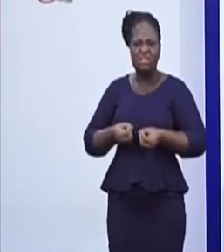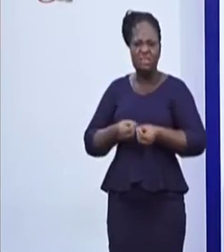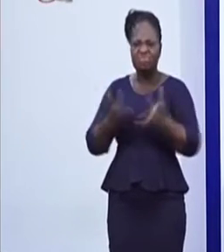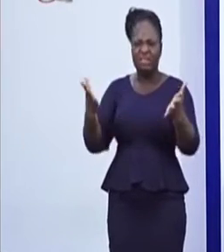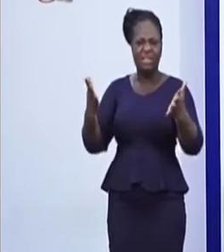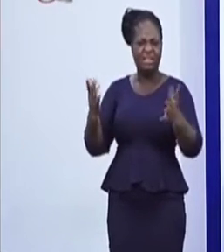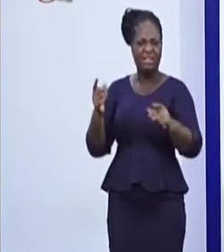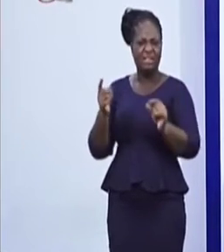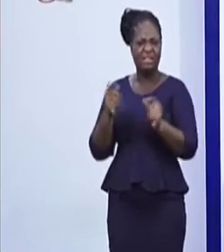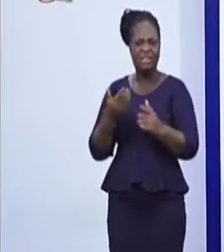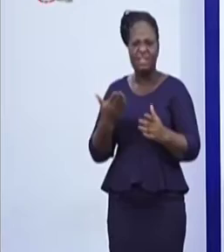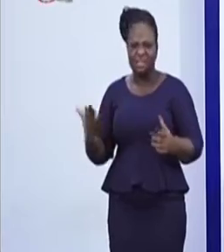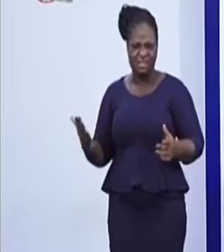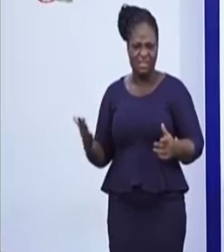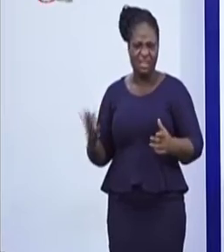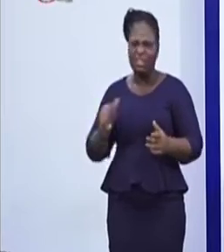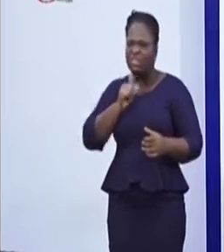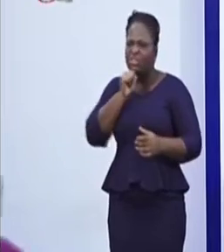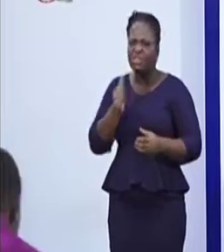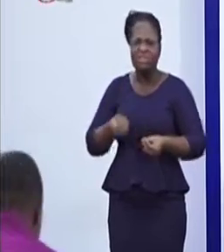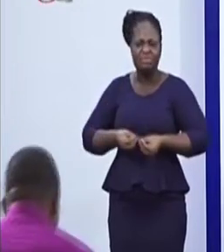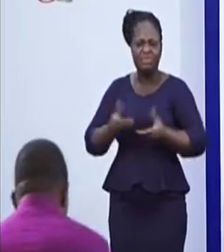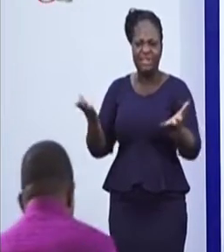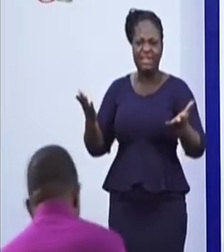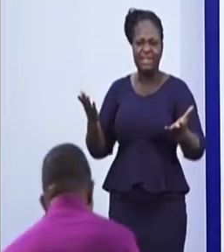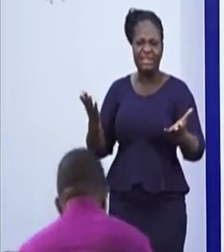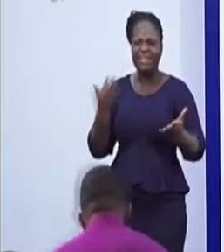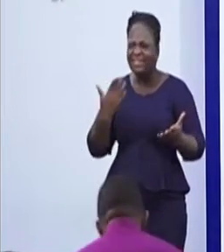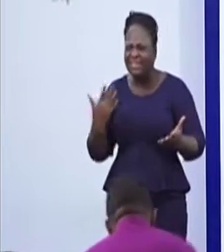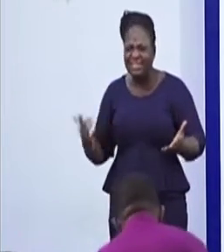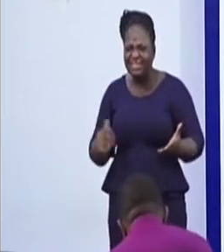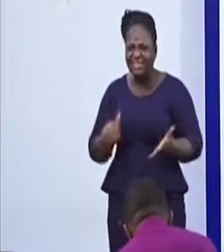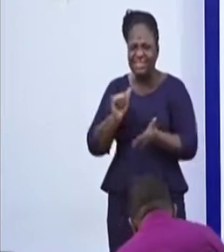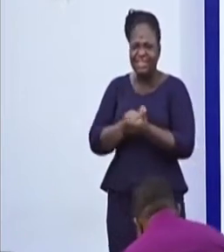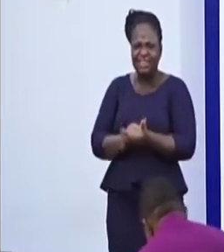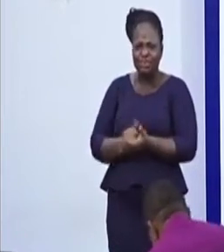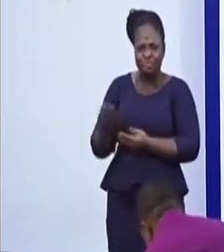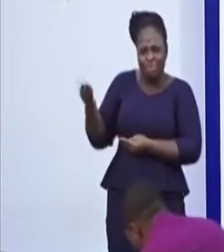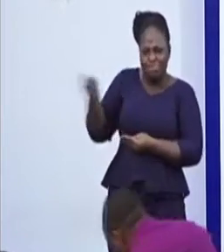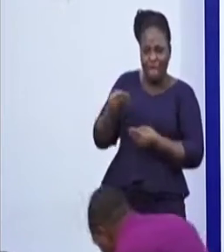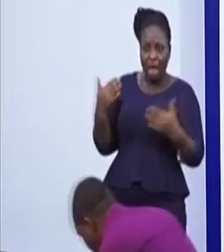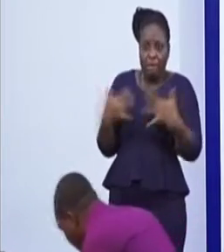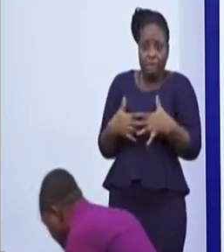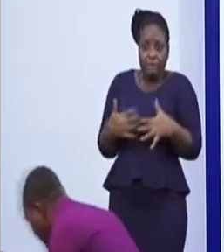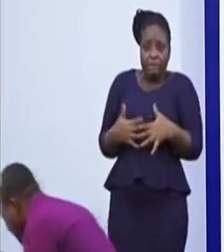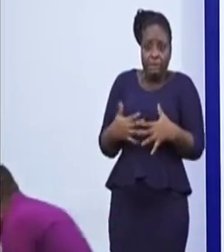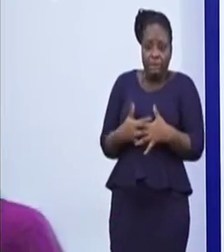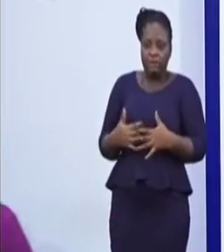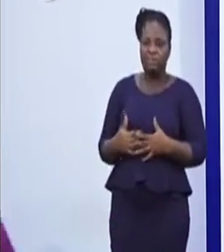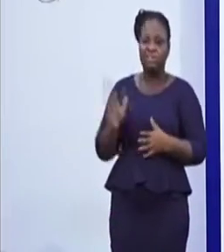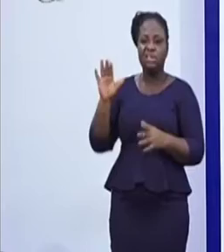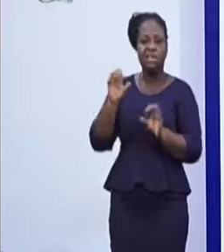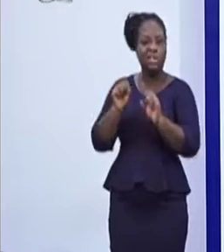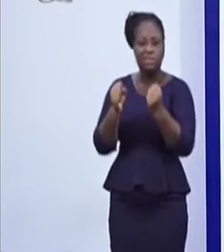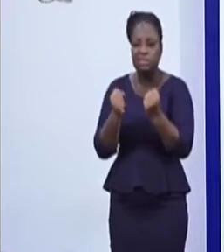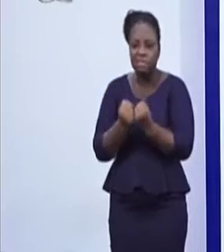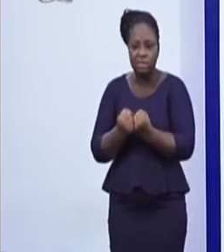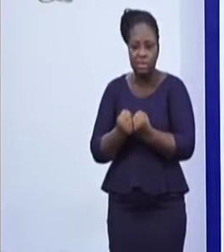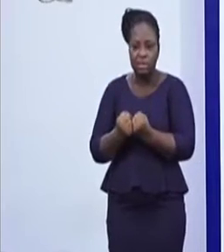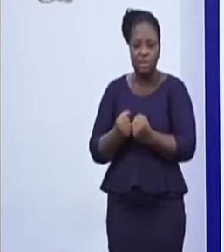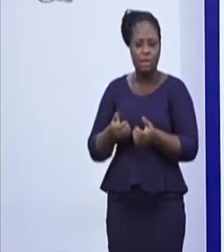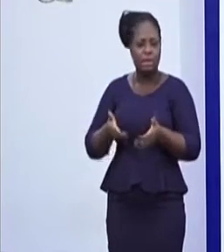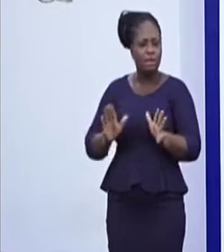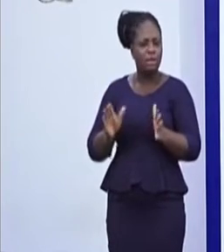misconceptions. Let's not spread rumors. Let's not spread things that will bring fear into our society. Let's